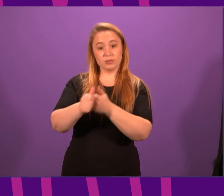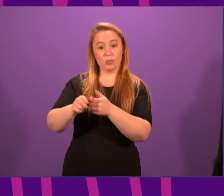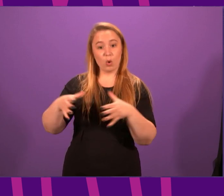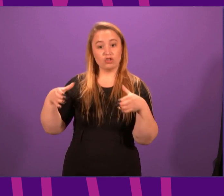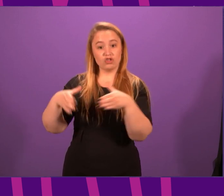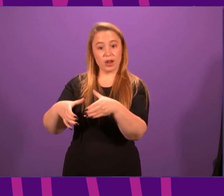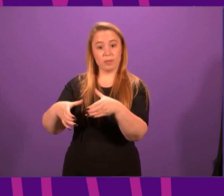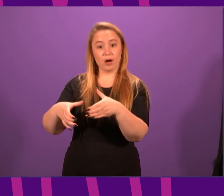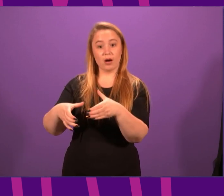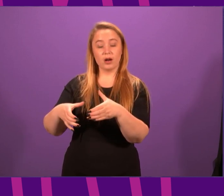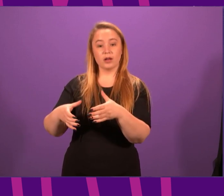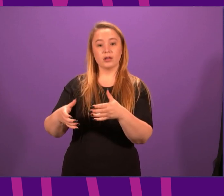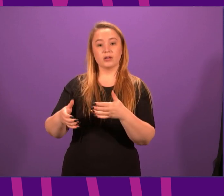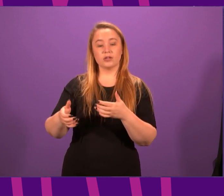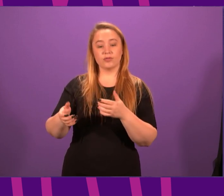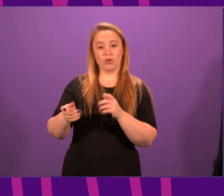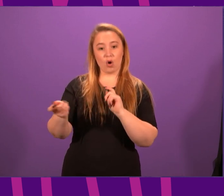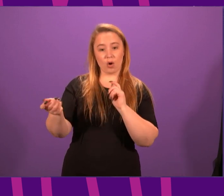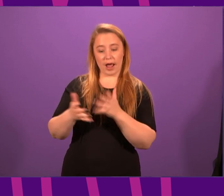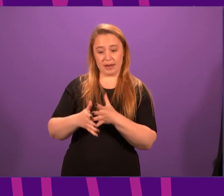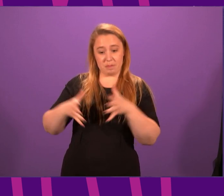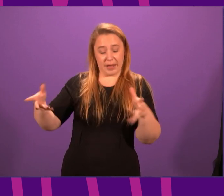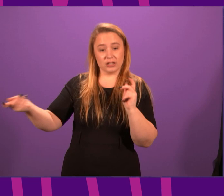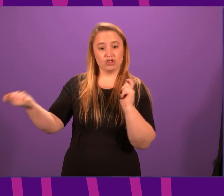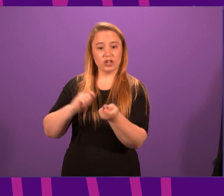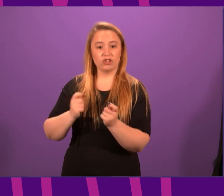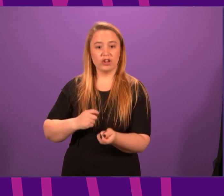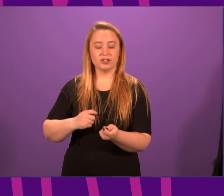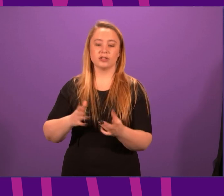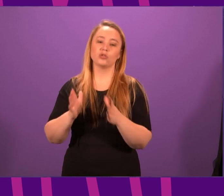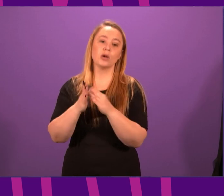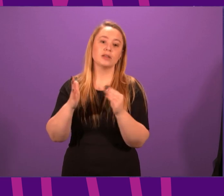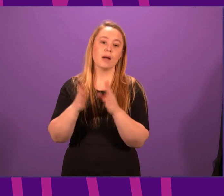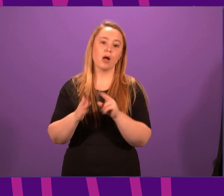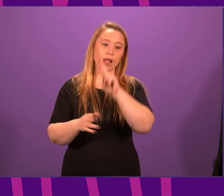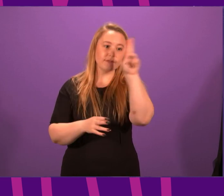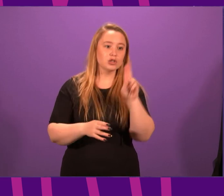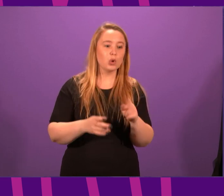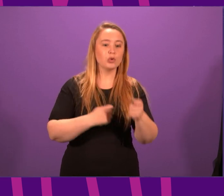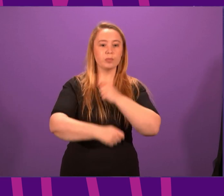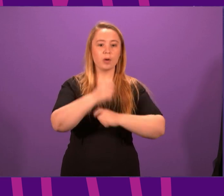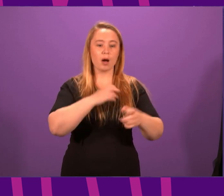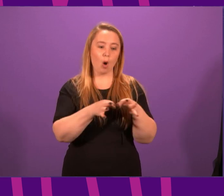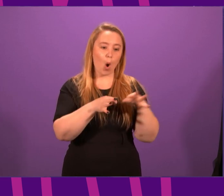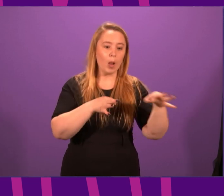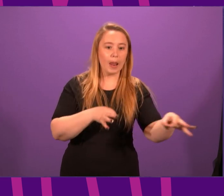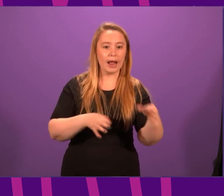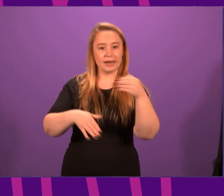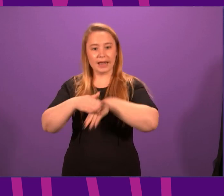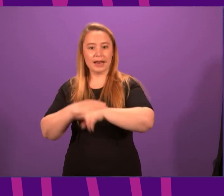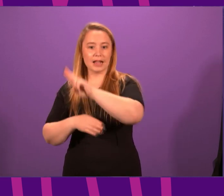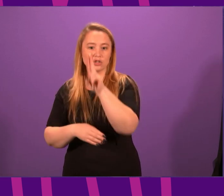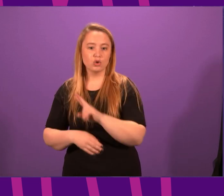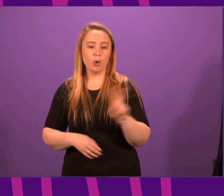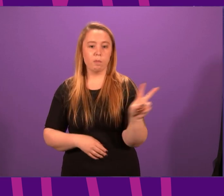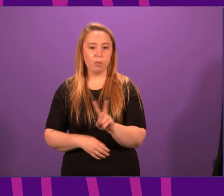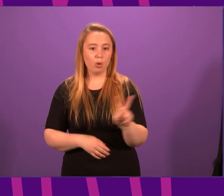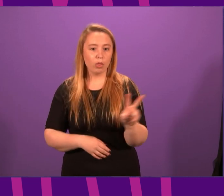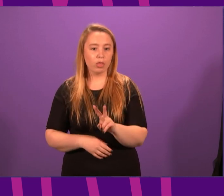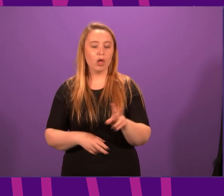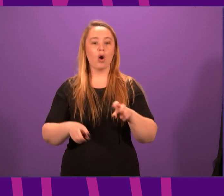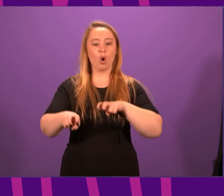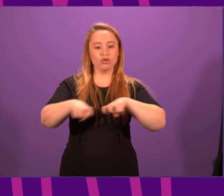any substantial changes, such as whether schools should move to blended learning or whether there should be widespread